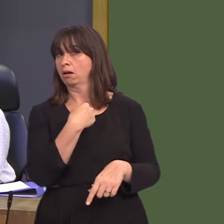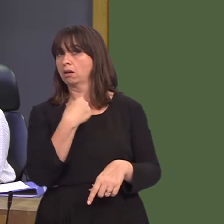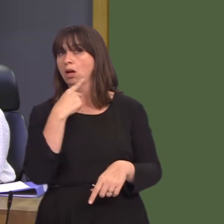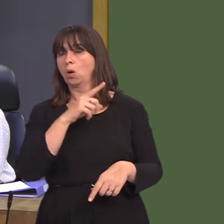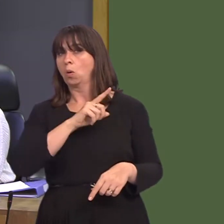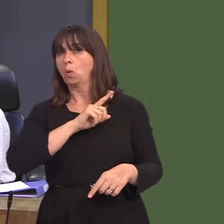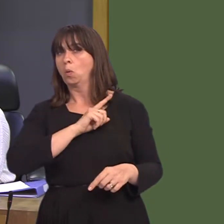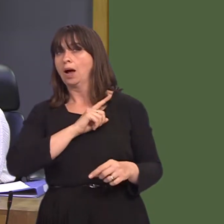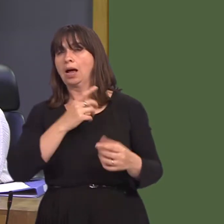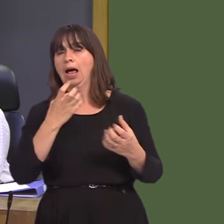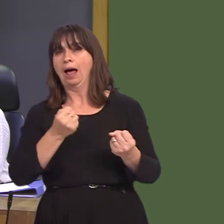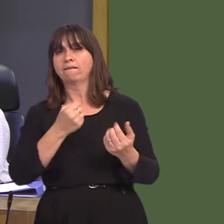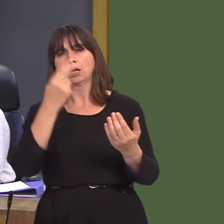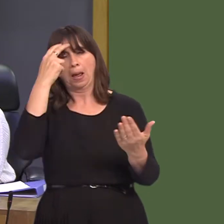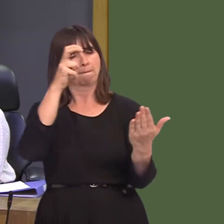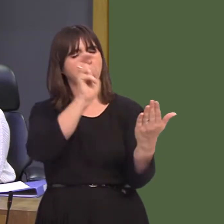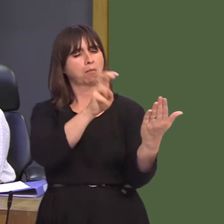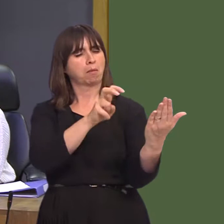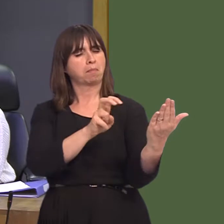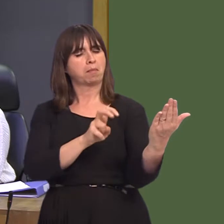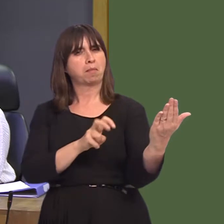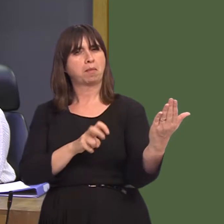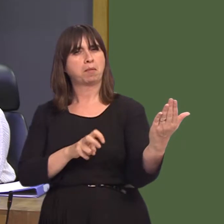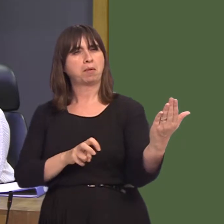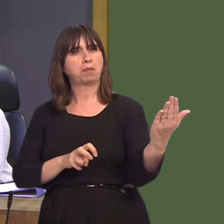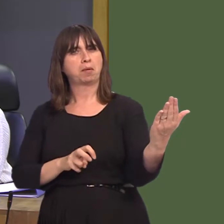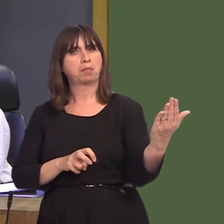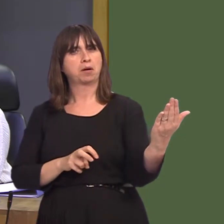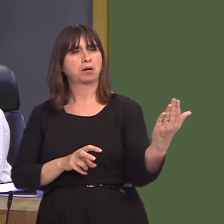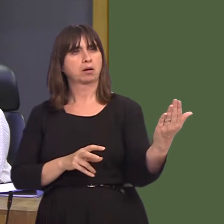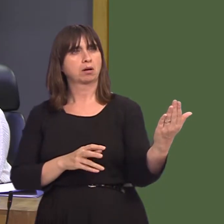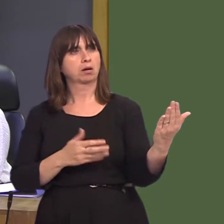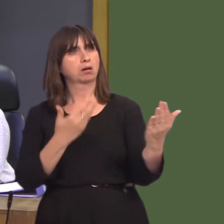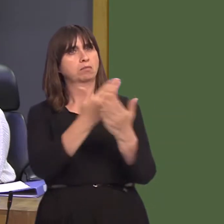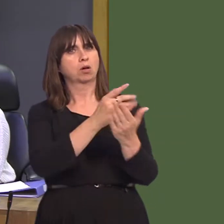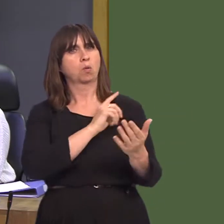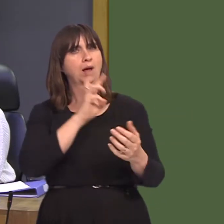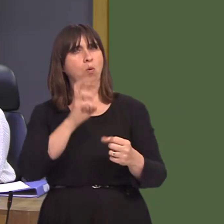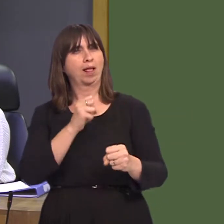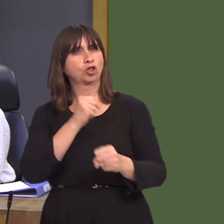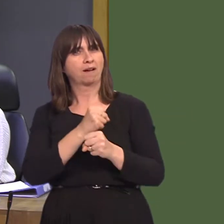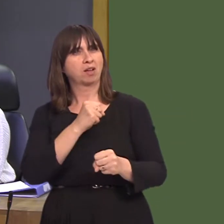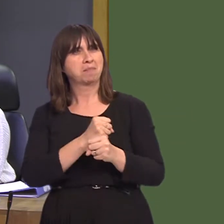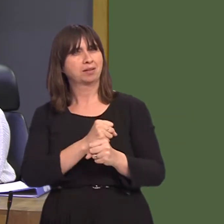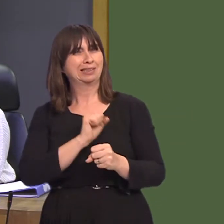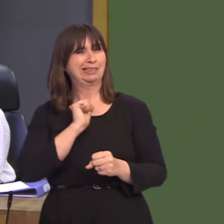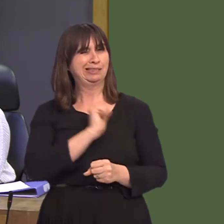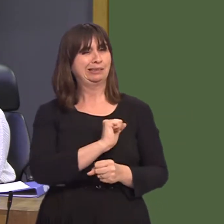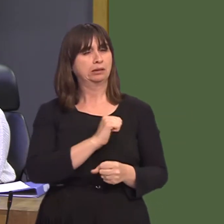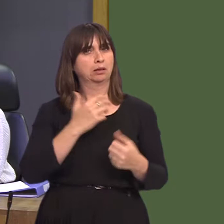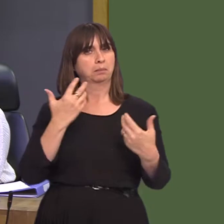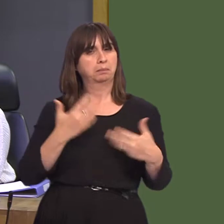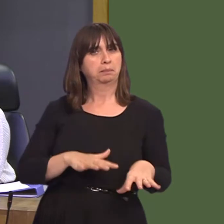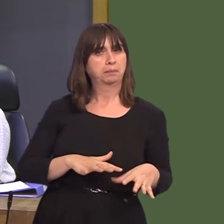a petition on this proposal has been adjudged to be valid is because it's the Welsh Government that has commissioned